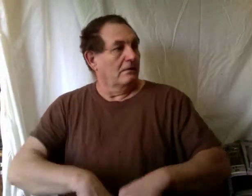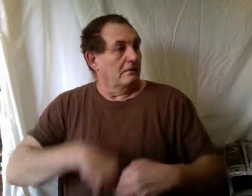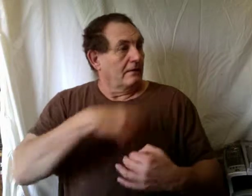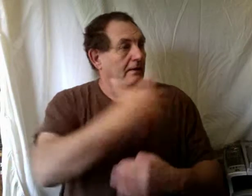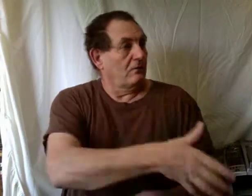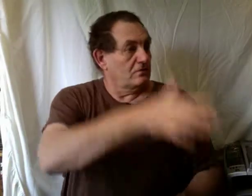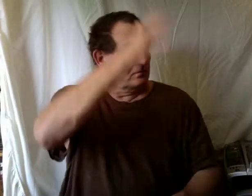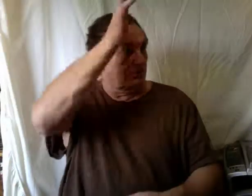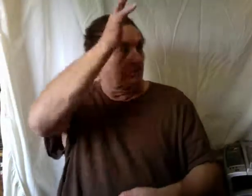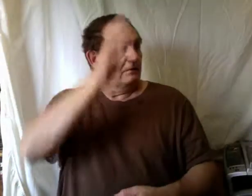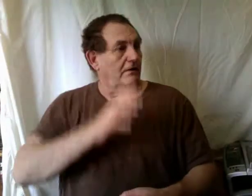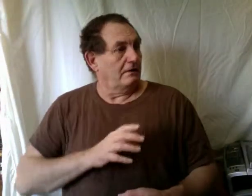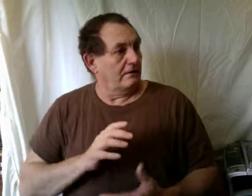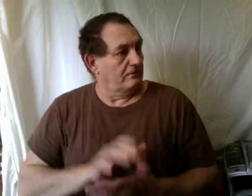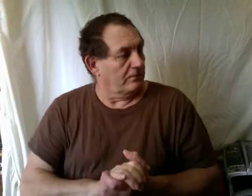How your husband?